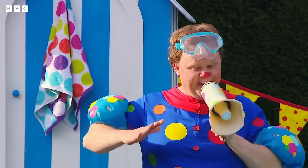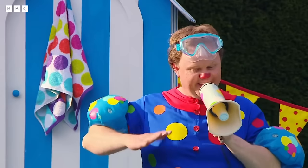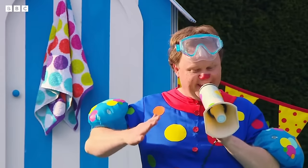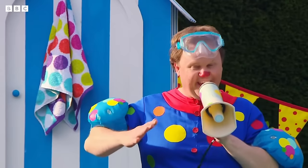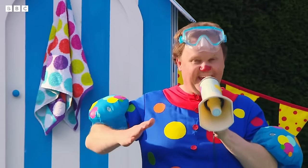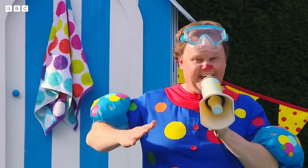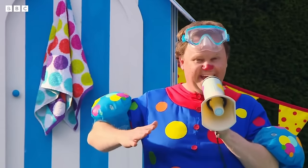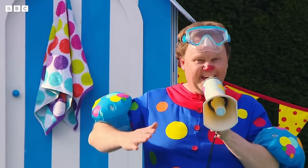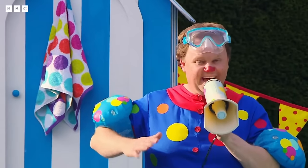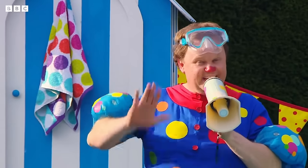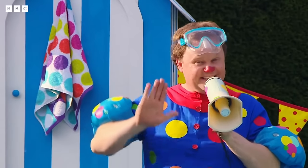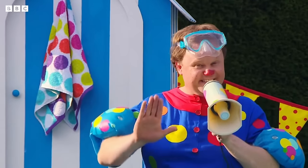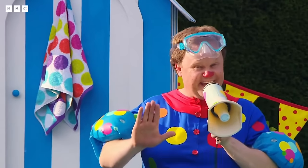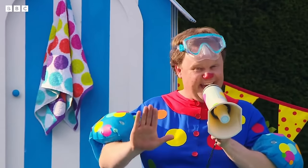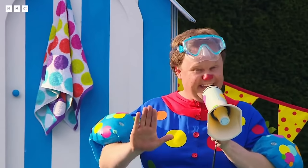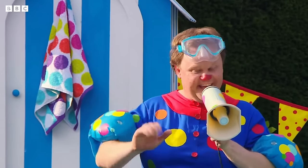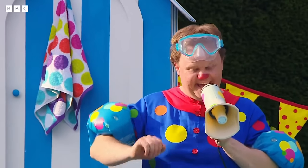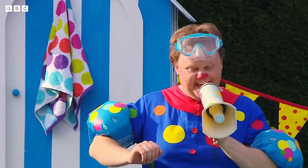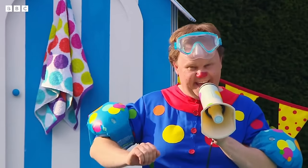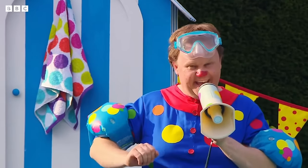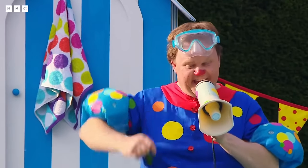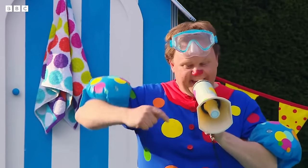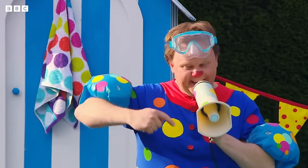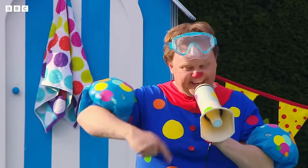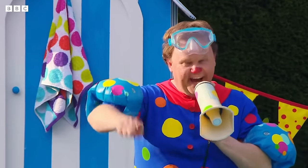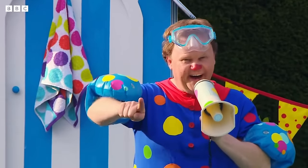Ready, steady, go!